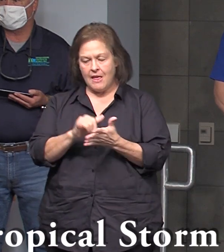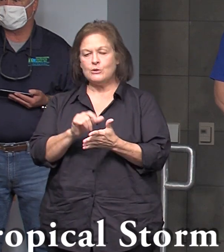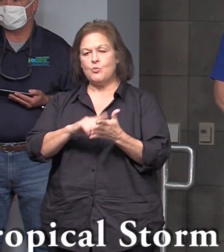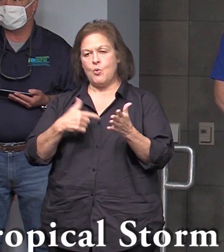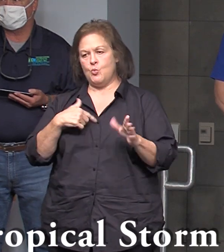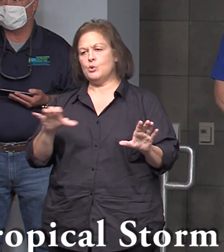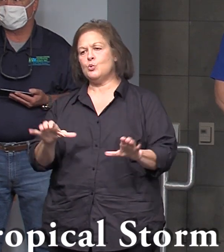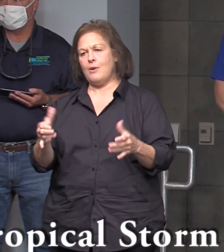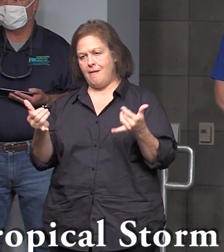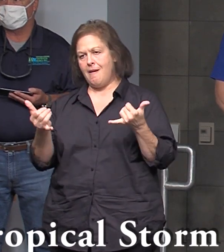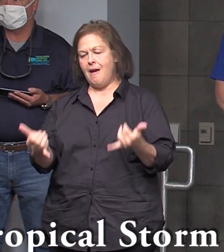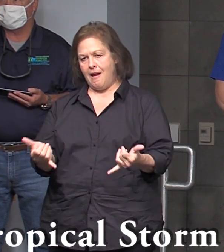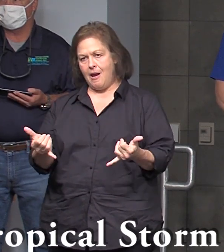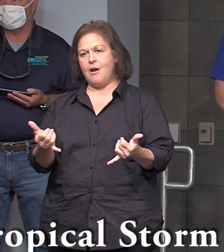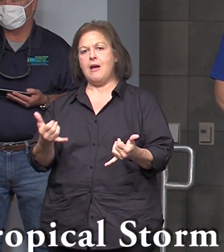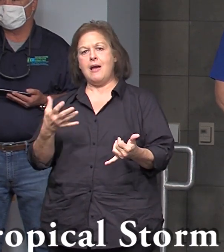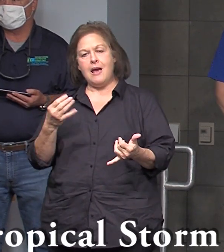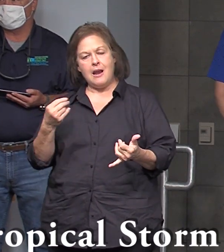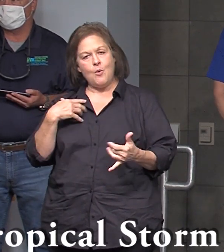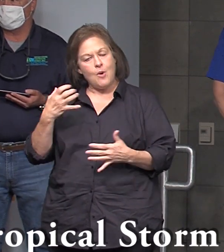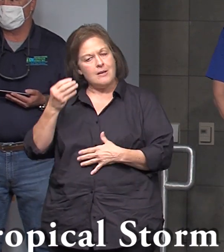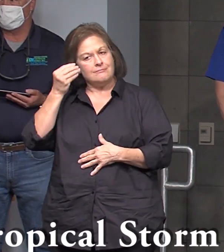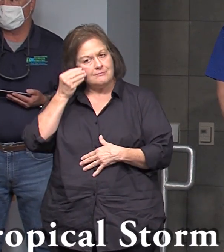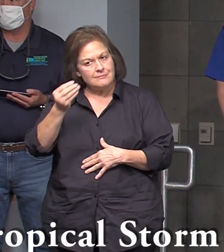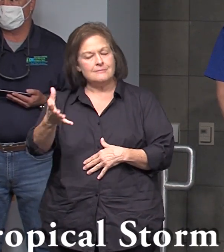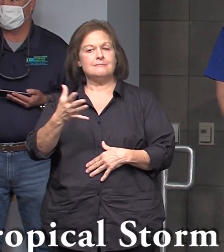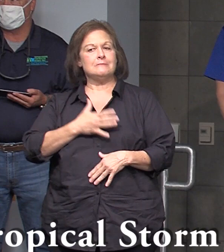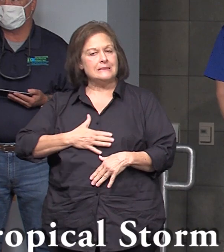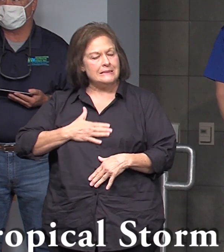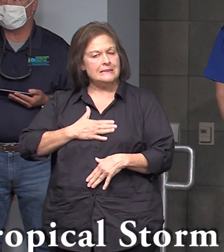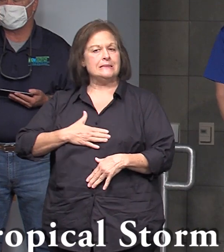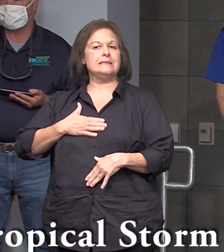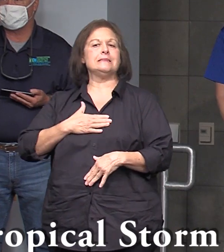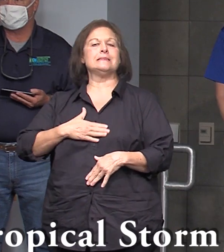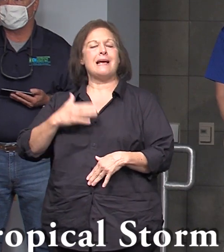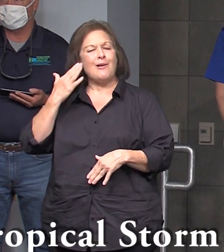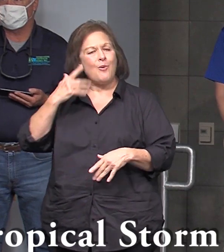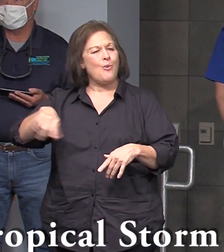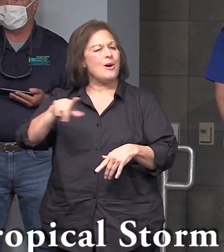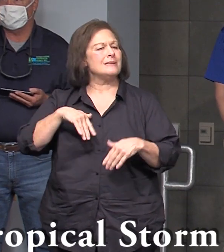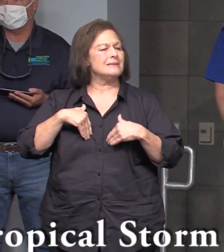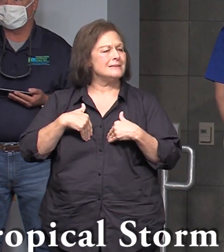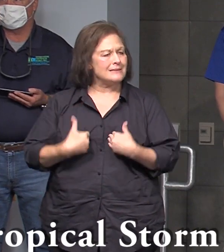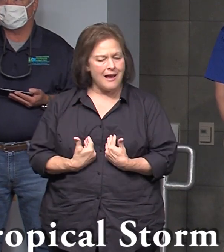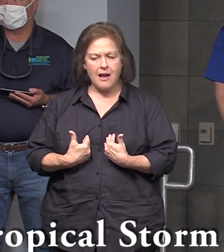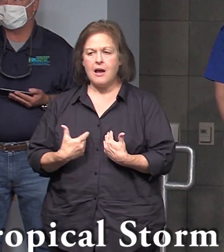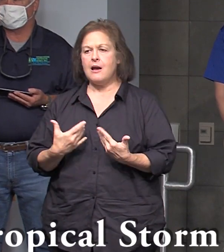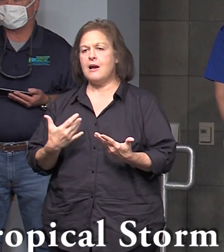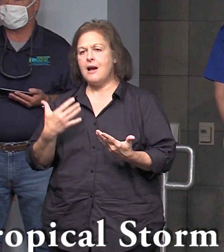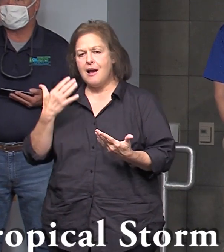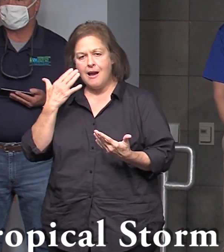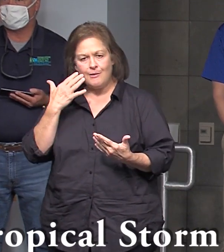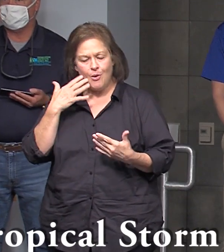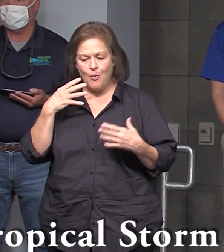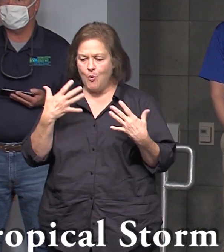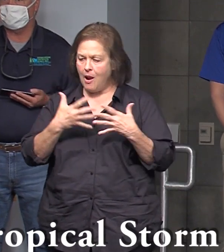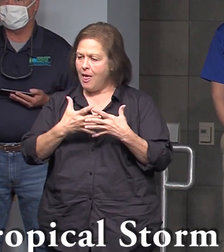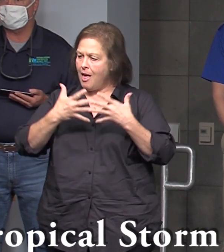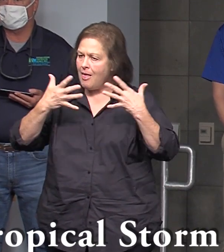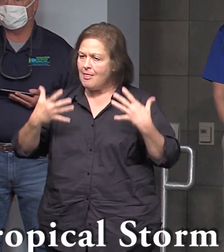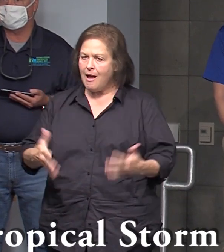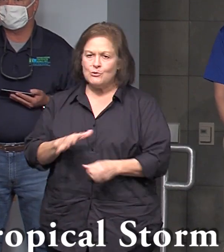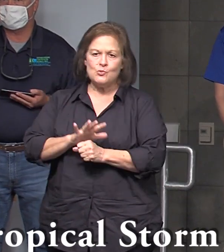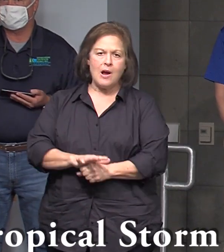we're taking in the parish, and I want to stress that's the position that we all should be taking. I know we're tired. We had a full year dealt with us. It